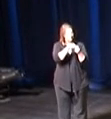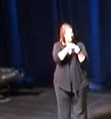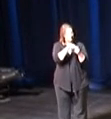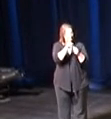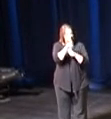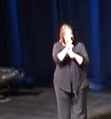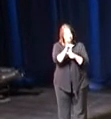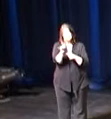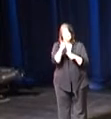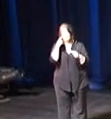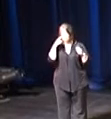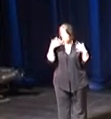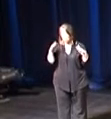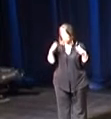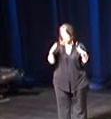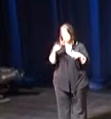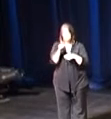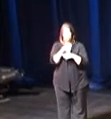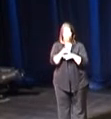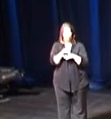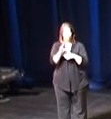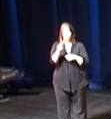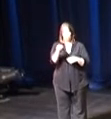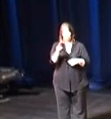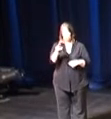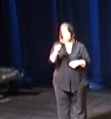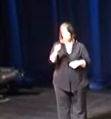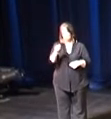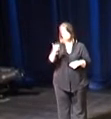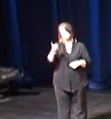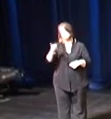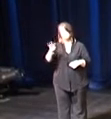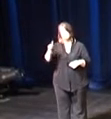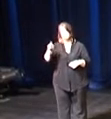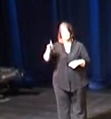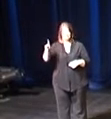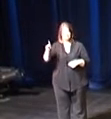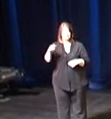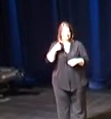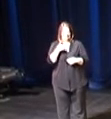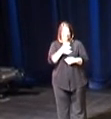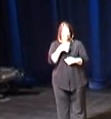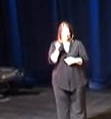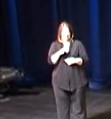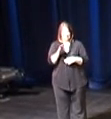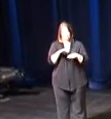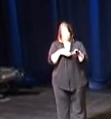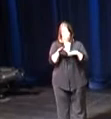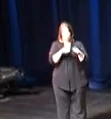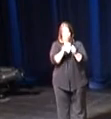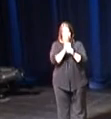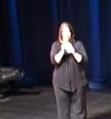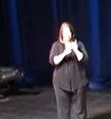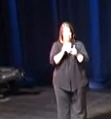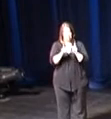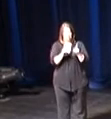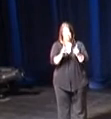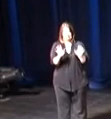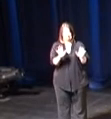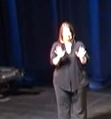or I don't want to multitask. I don't walk up to people that don't know and say, well, I tell them I have autism. I might tell them,